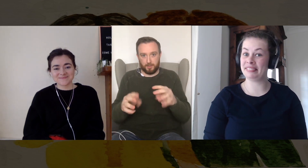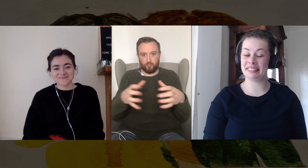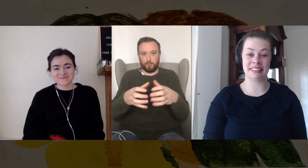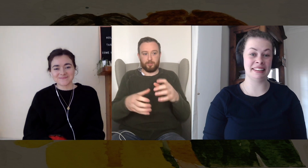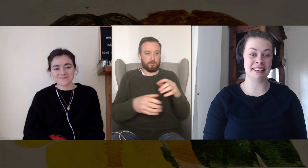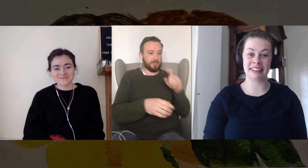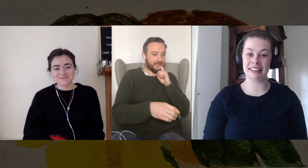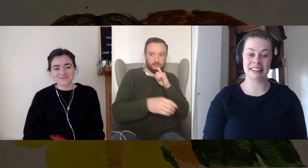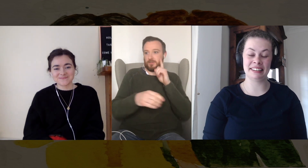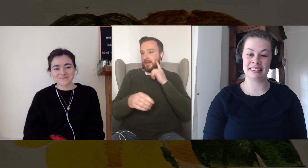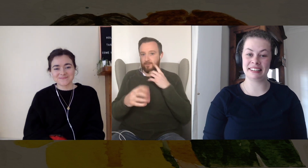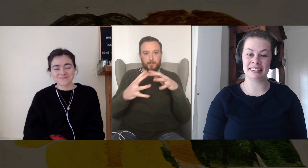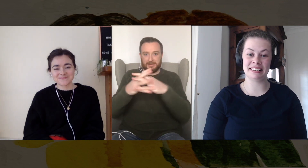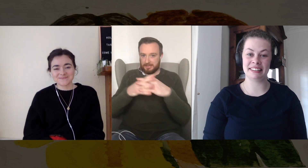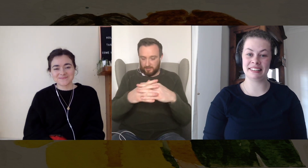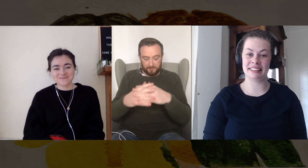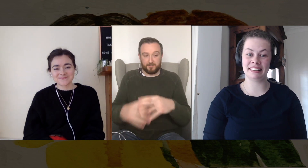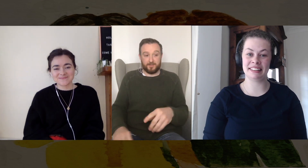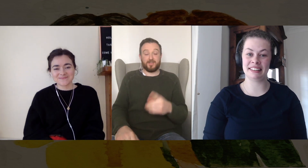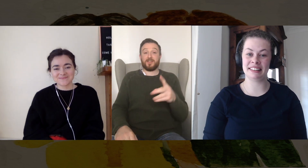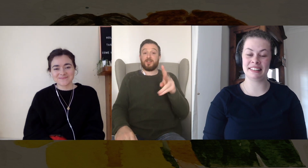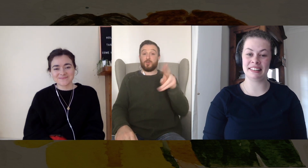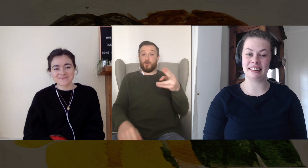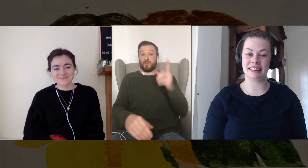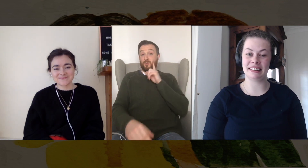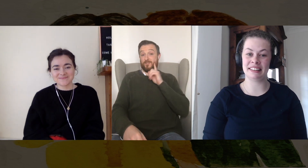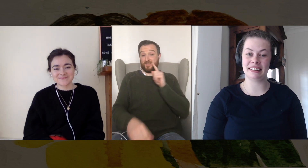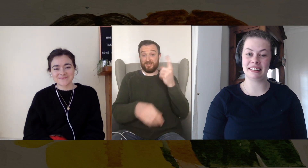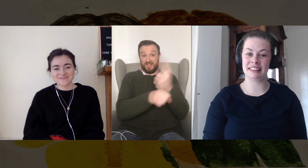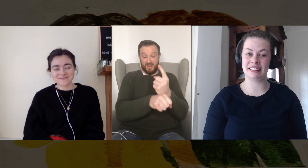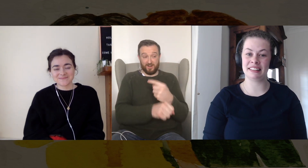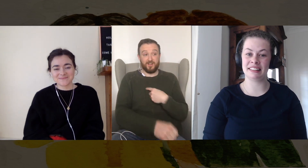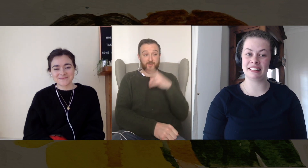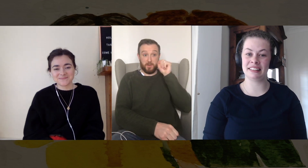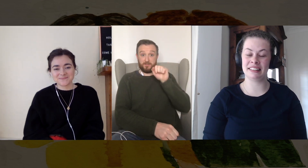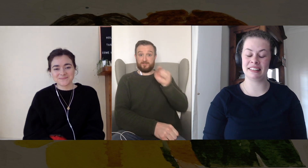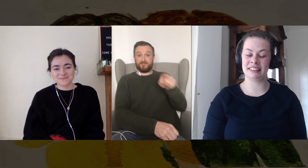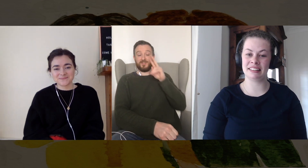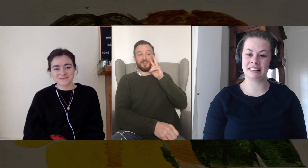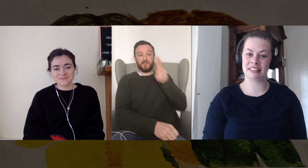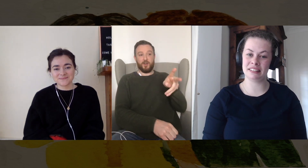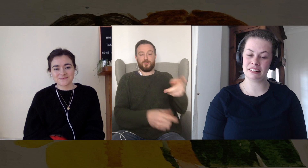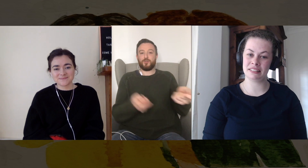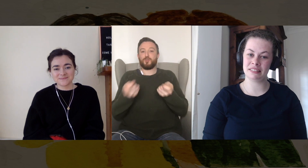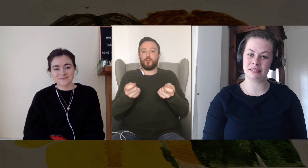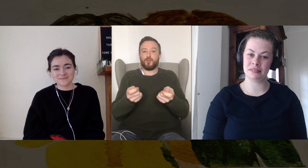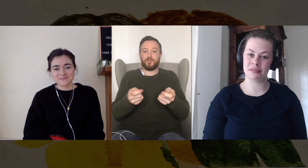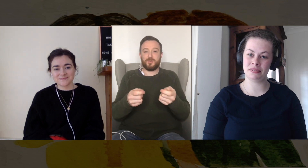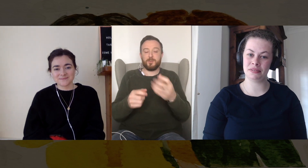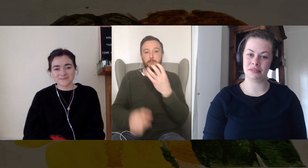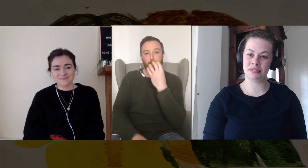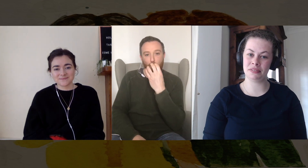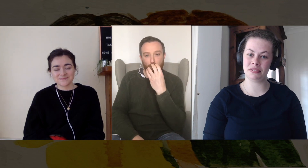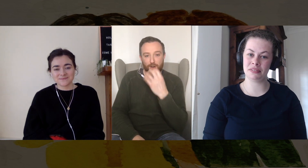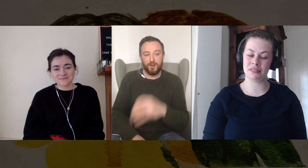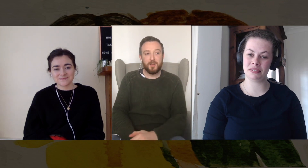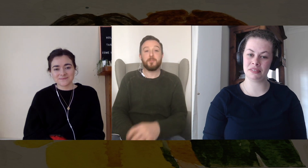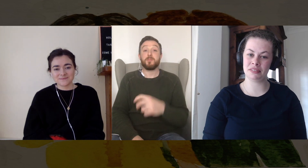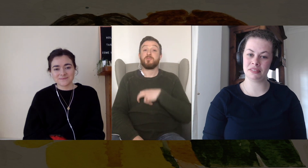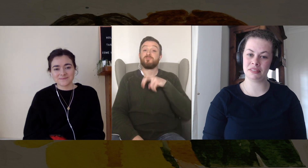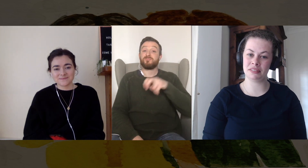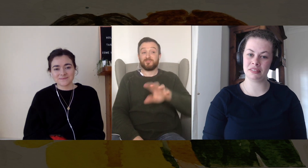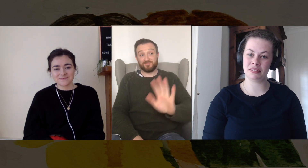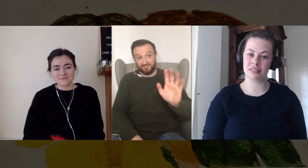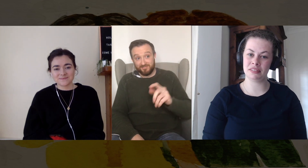all meet on Christmas Day?" So we all met Christmas Day as a big group of about 20 of us, and Nolene was there. And I remember Nolene